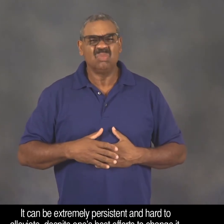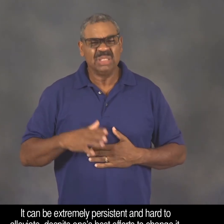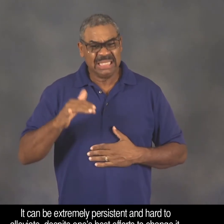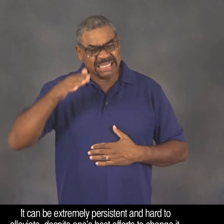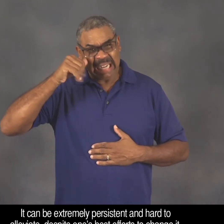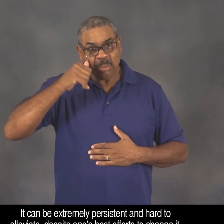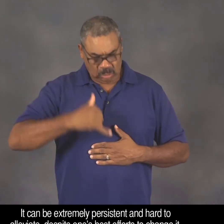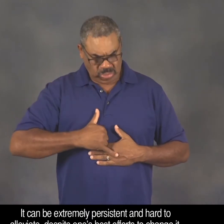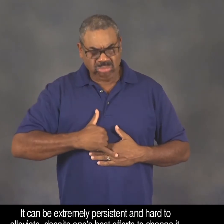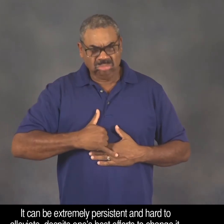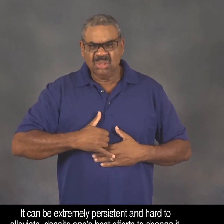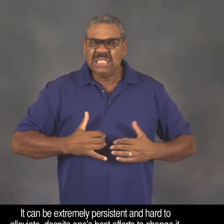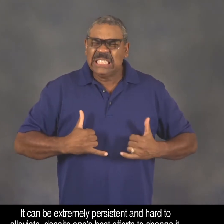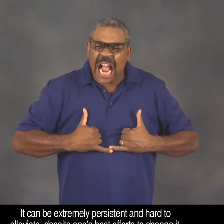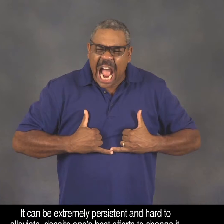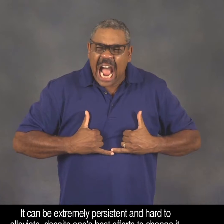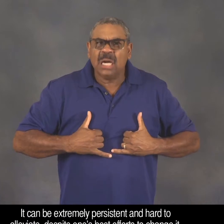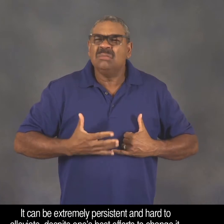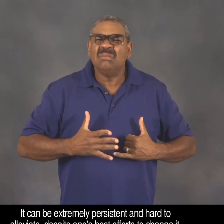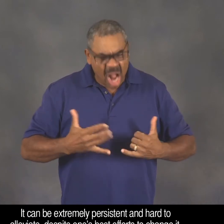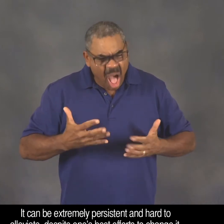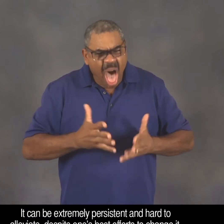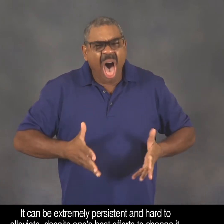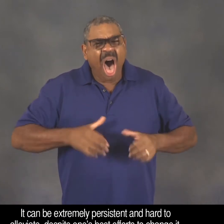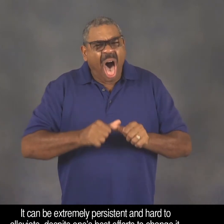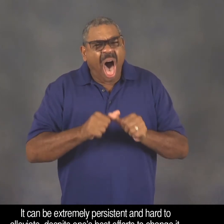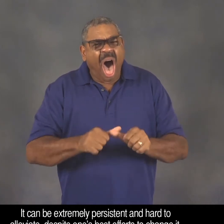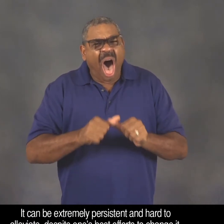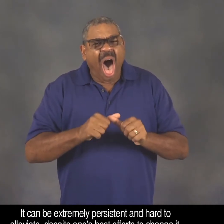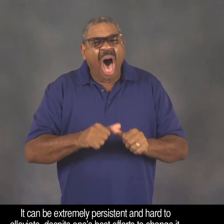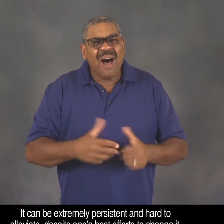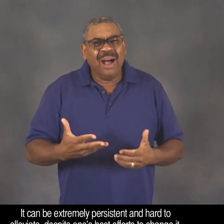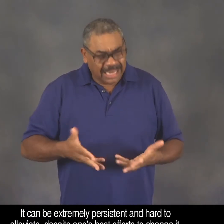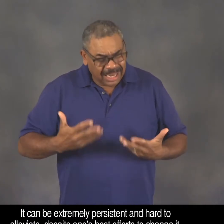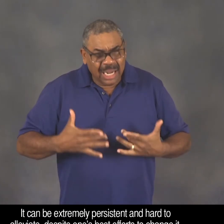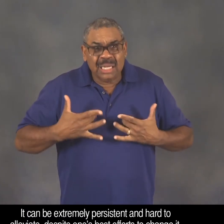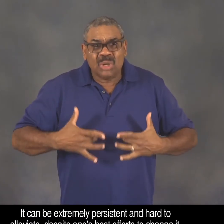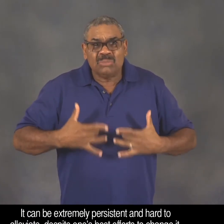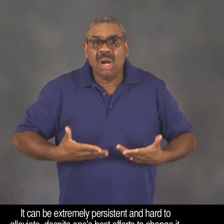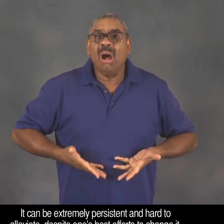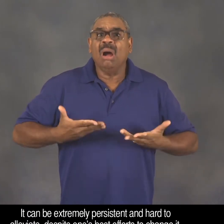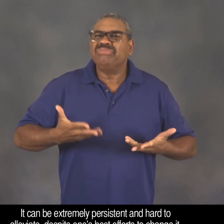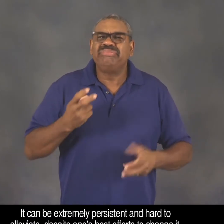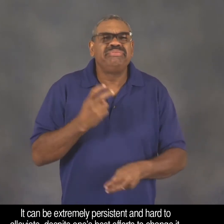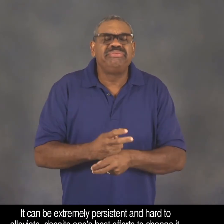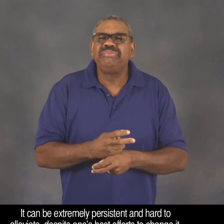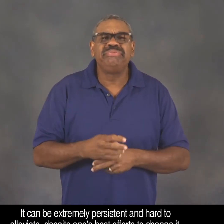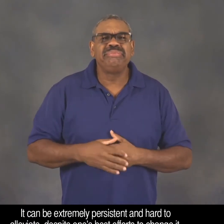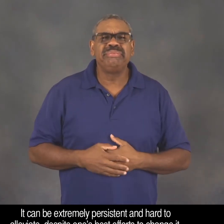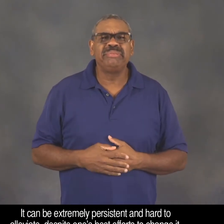It can be extremely persistent and hard to alleviate, despite one's best efforts to change